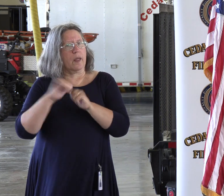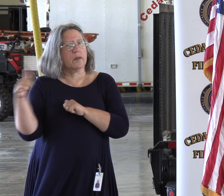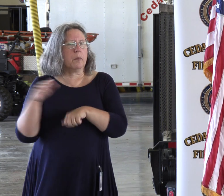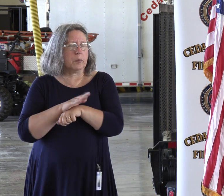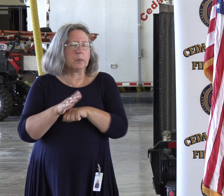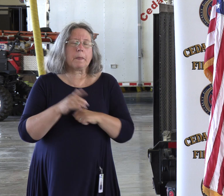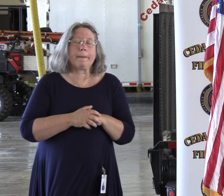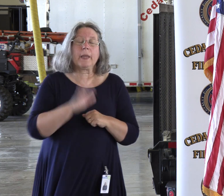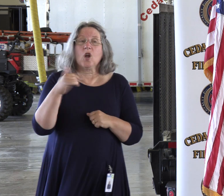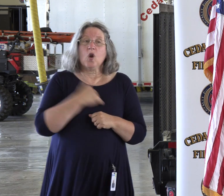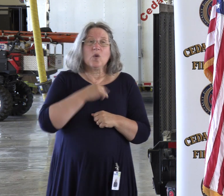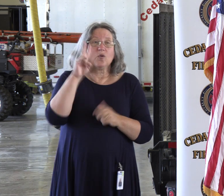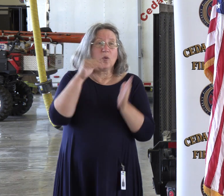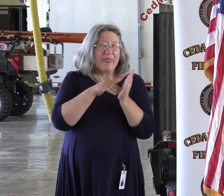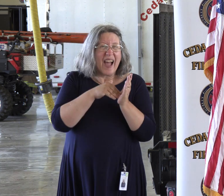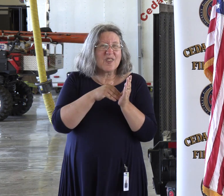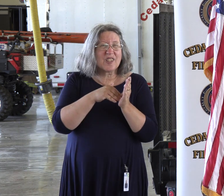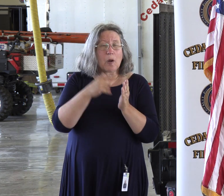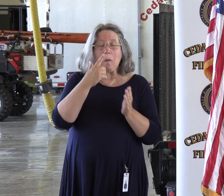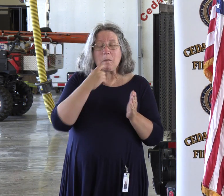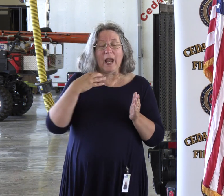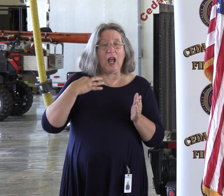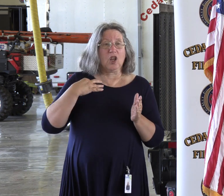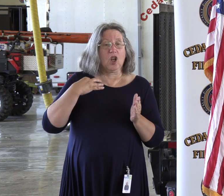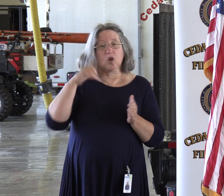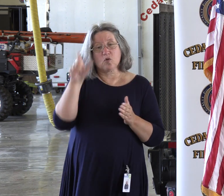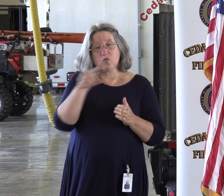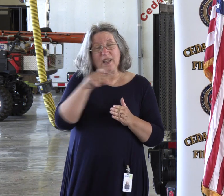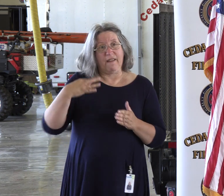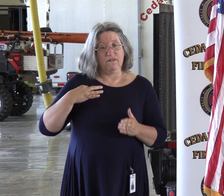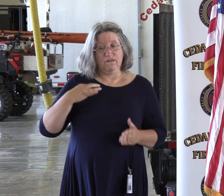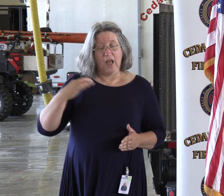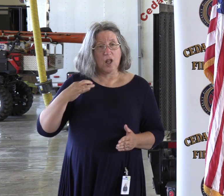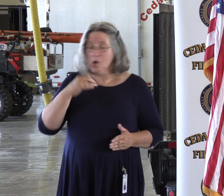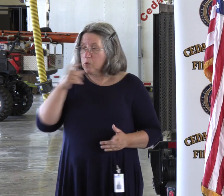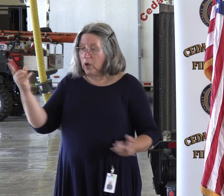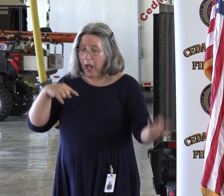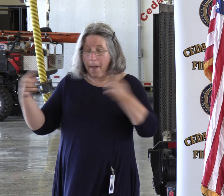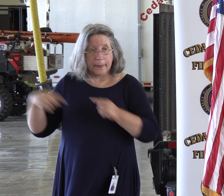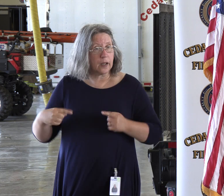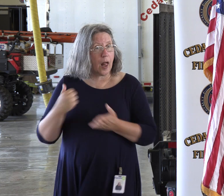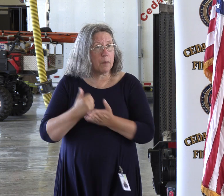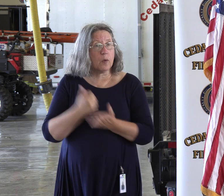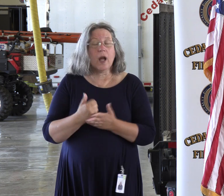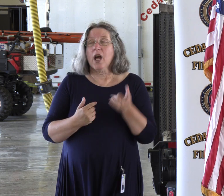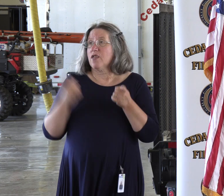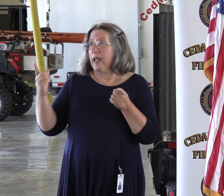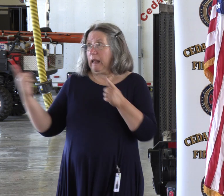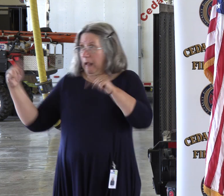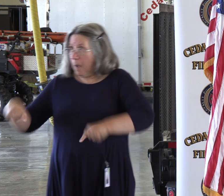225 Red Cross volunteers who have come in from around the country and are supporting us either on the ground or